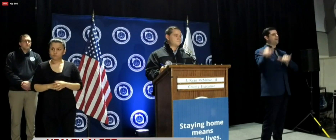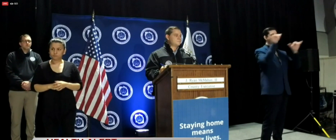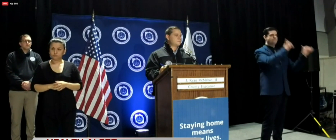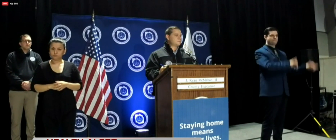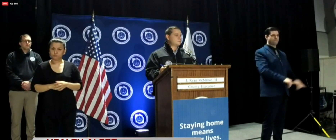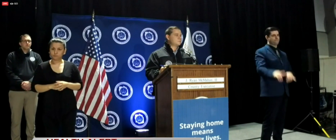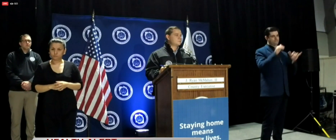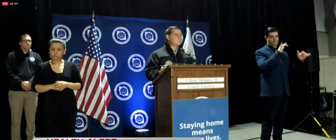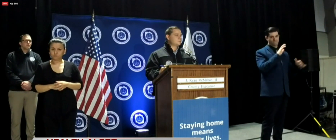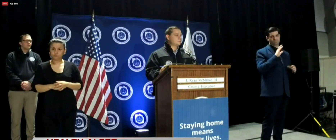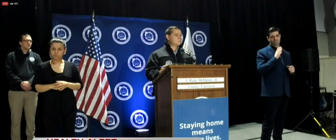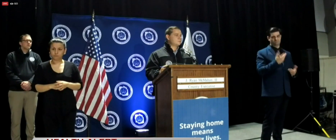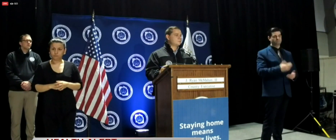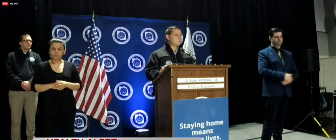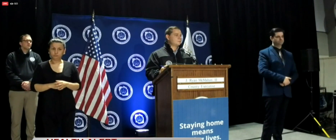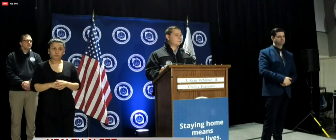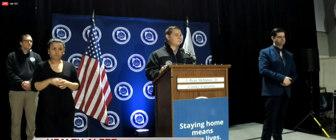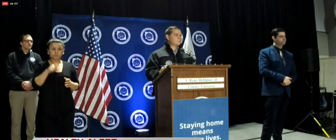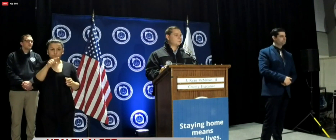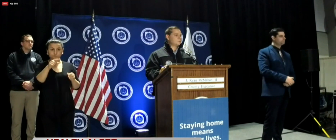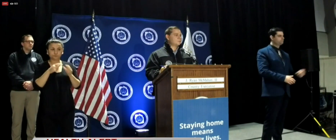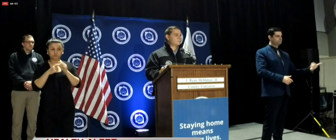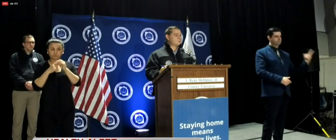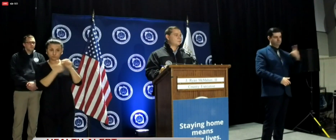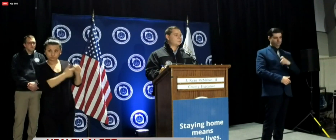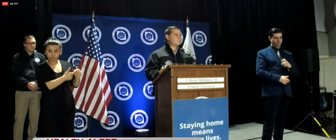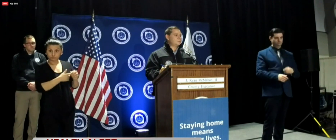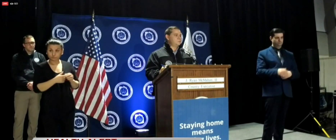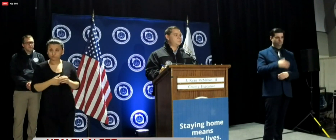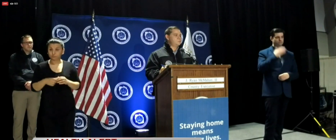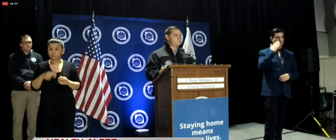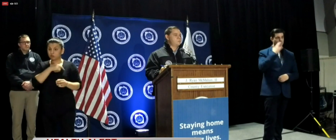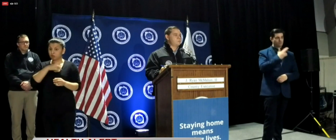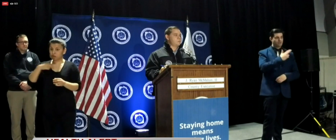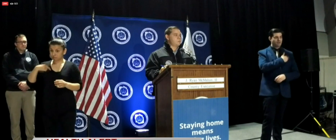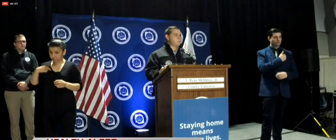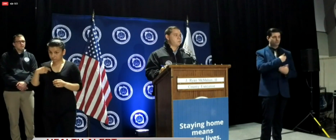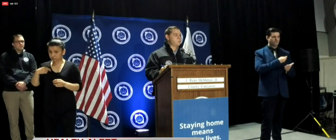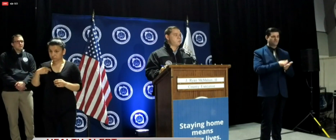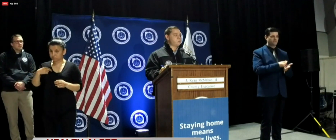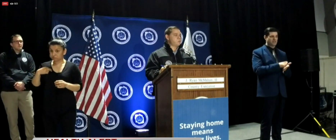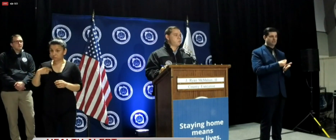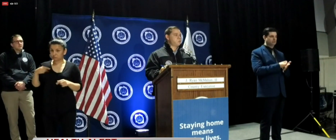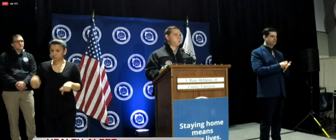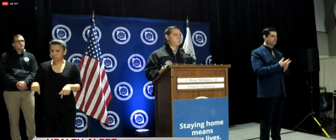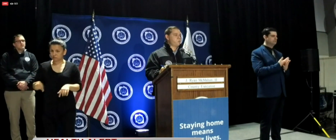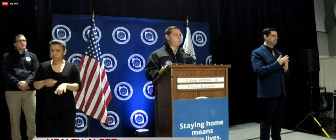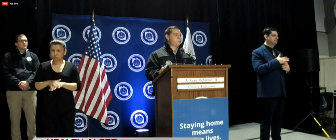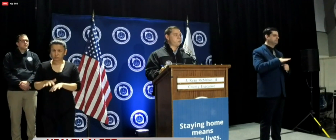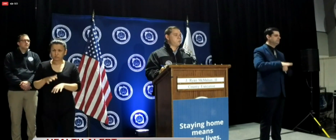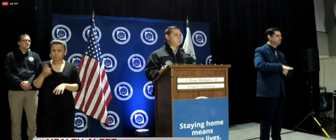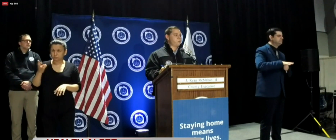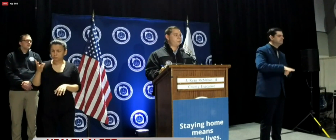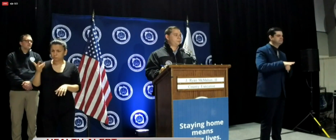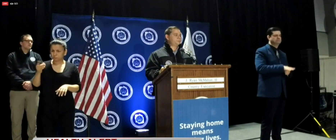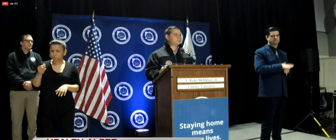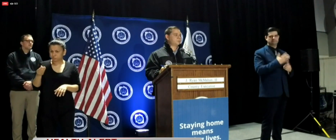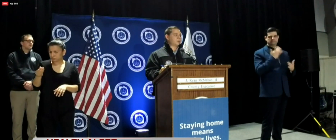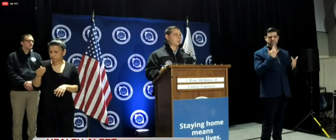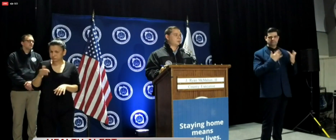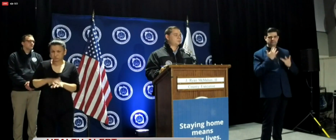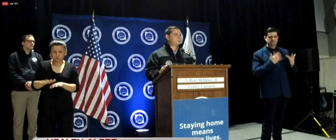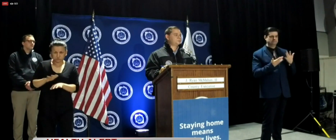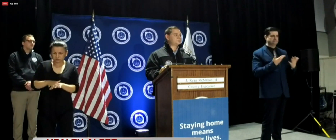Ryan, I know the hospitals are under a lot of financial strain. Do Do you know of any efforts to bring